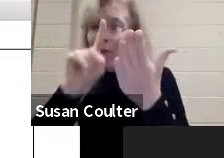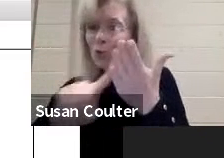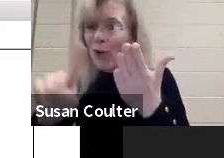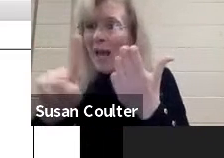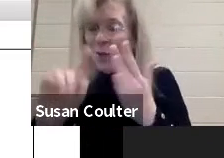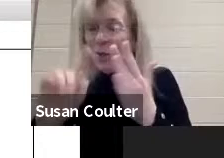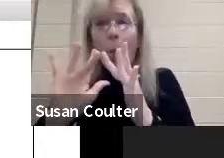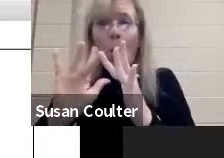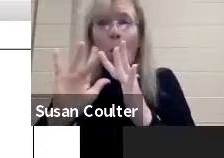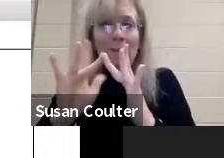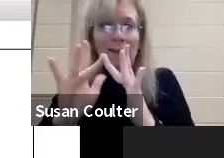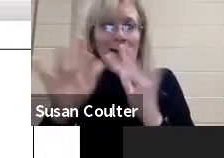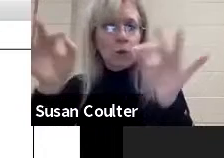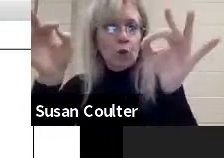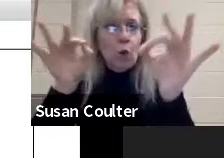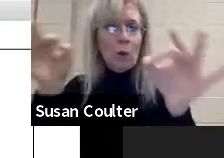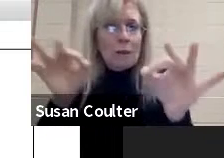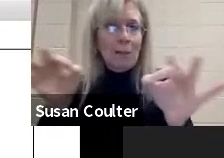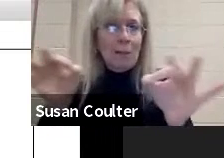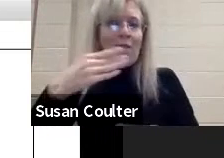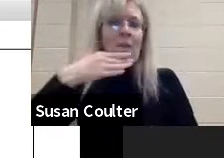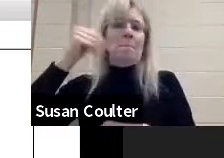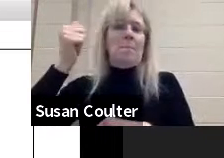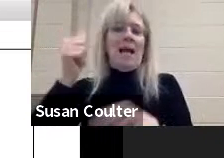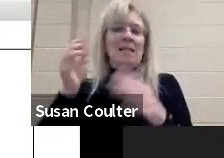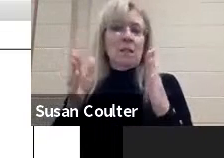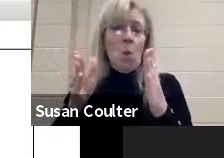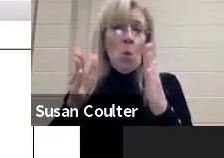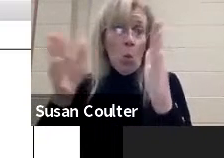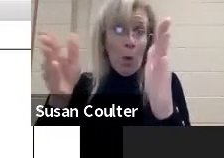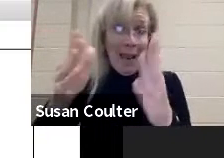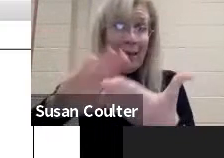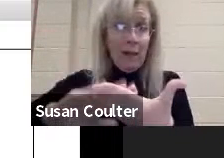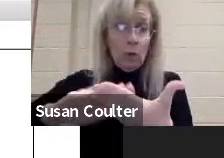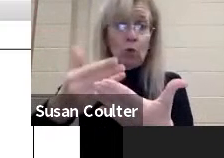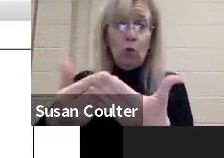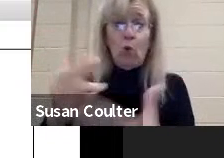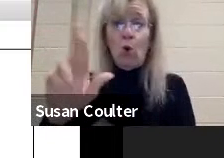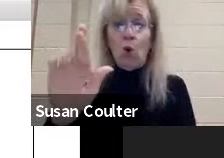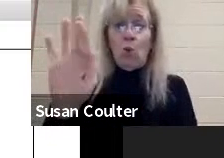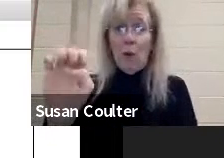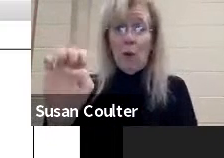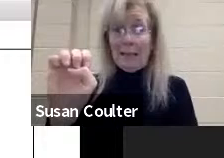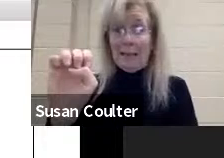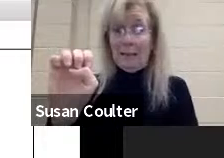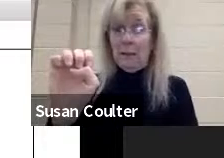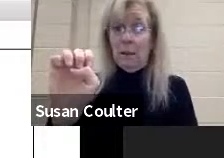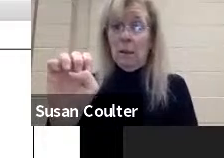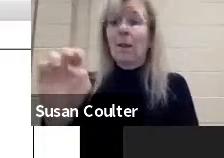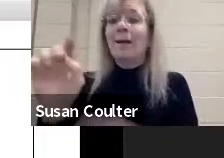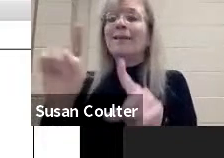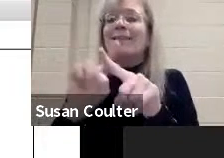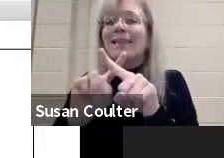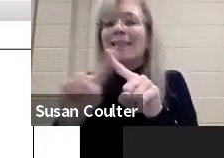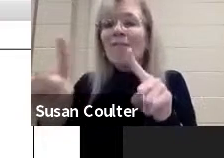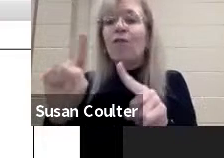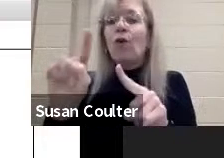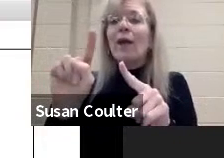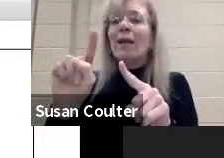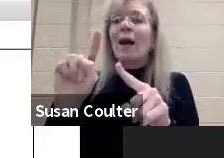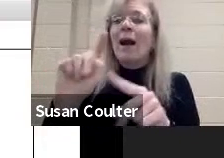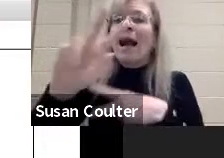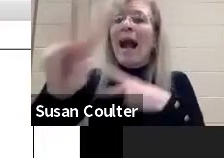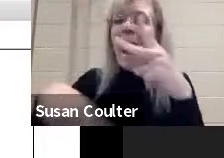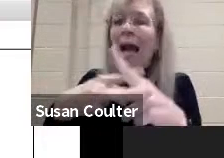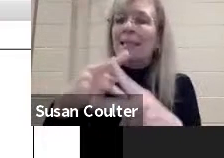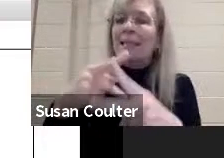idea, I checked websites to explain the best way to cook rice.